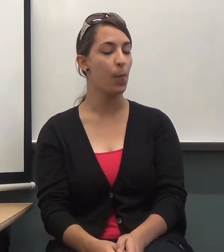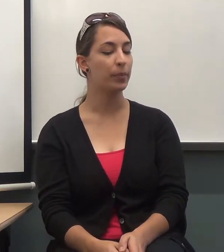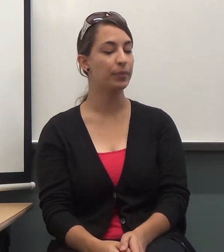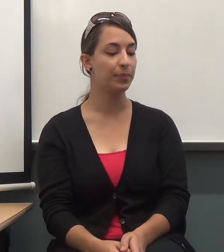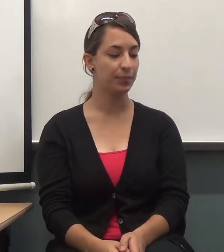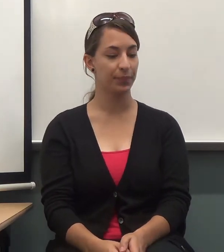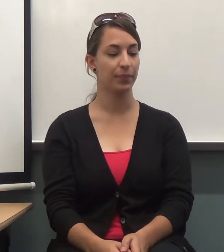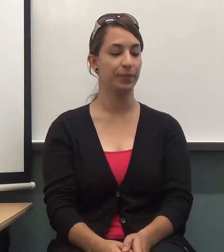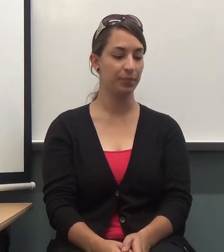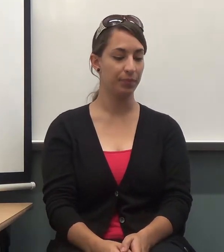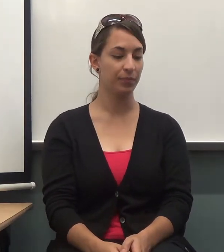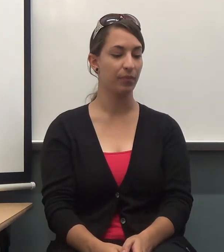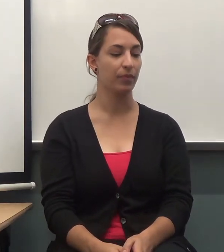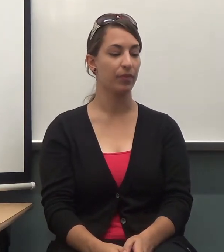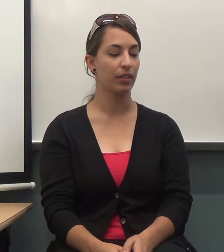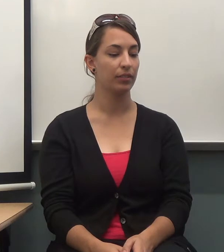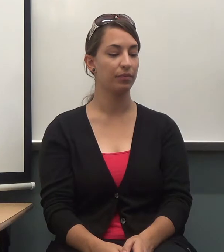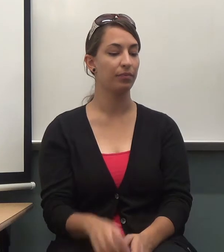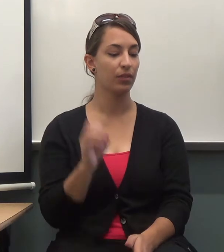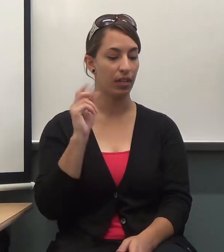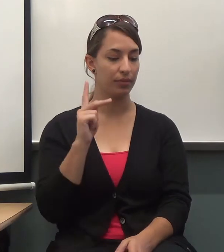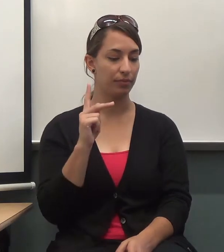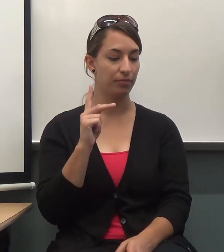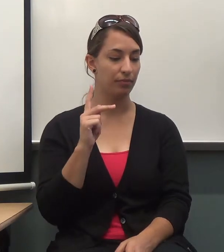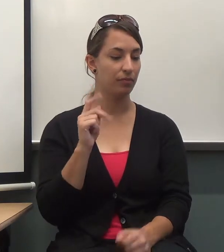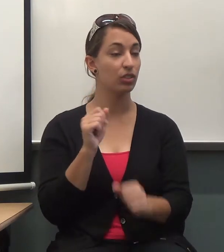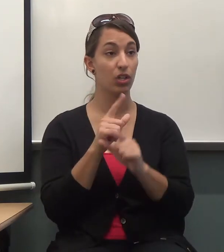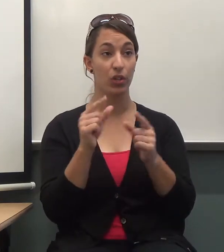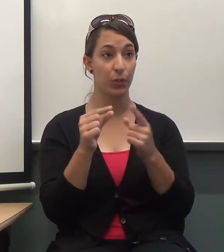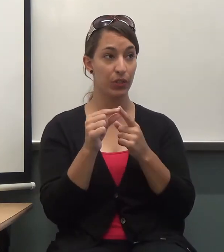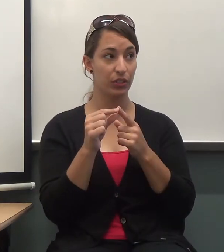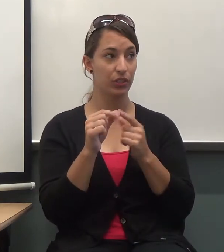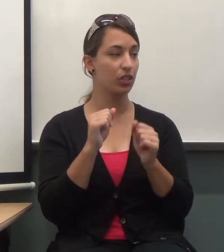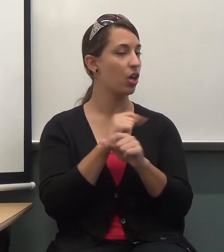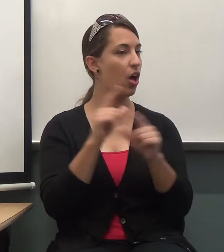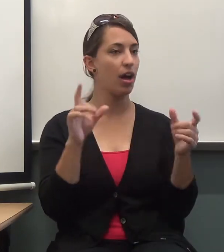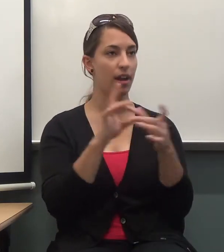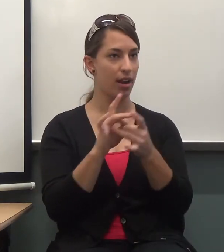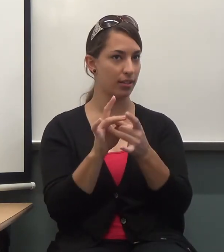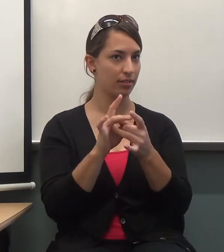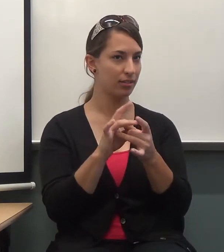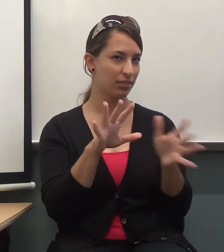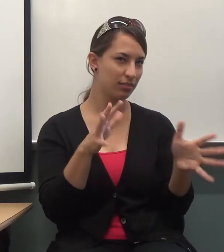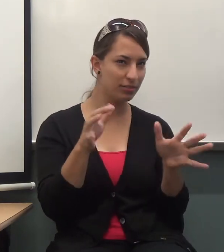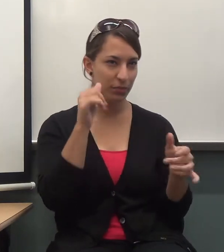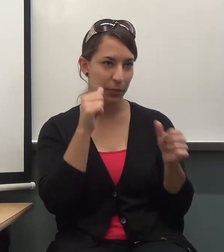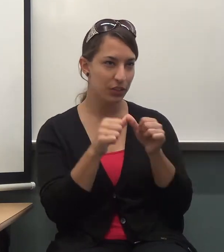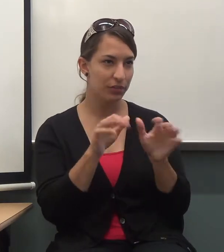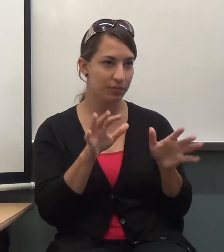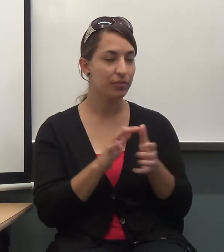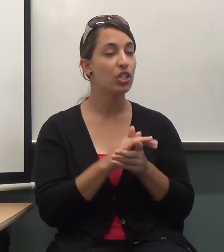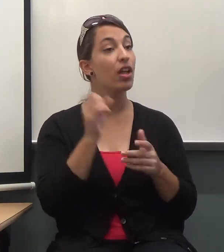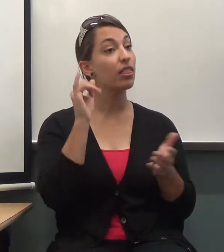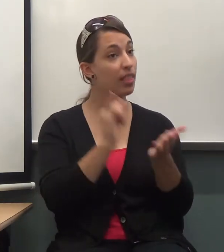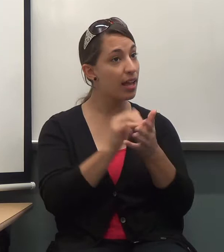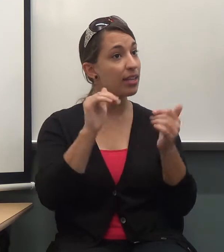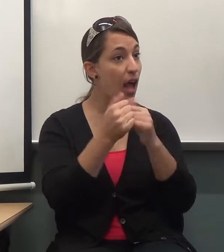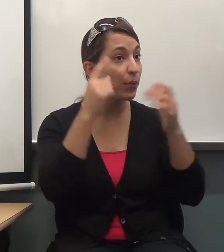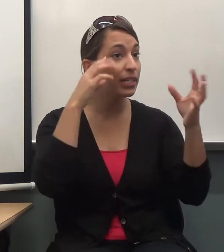Okay, meanings connect. All the words, they all have meaning, they all connect. Remember this? Yeah. And so that's how we decide, remember, because every time you guys have